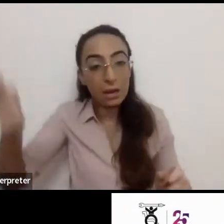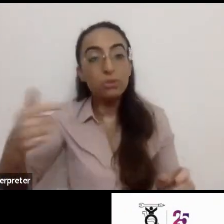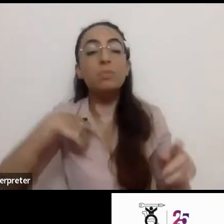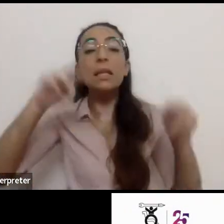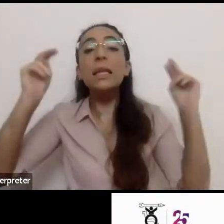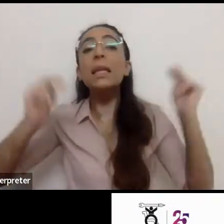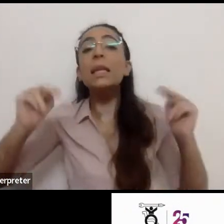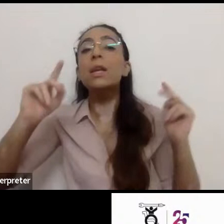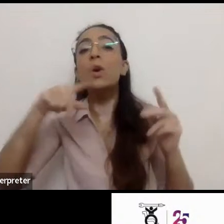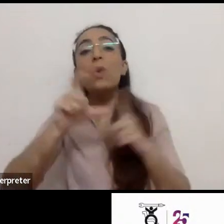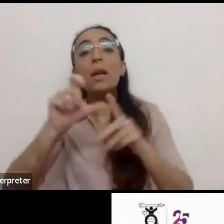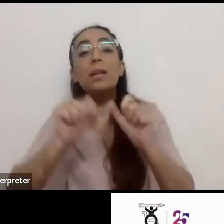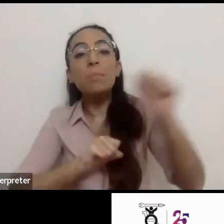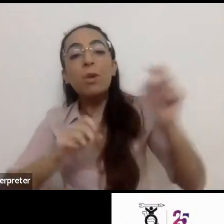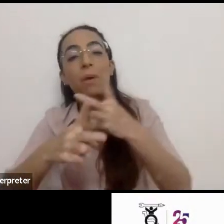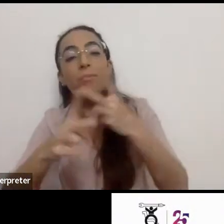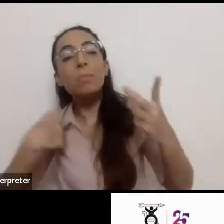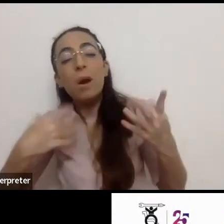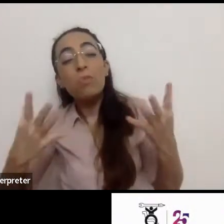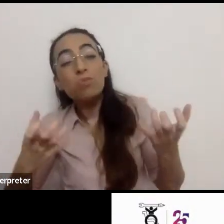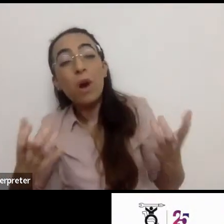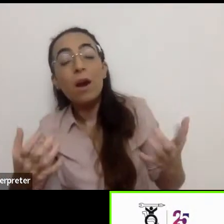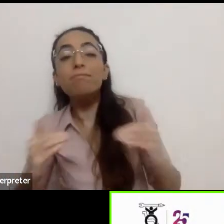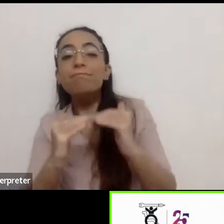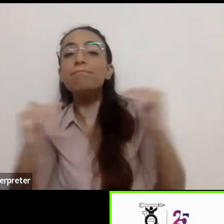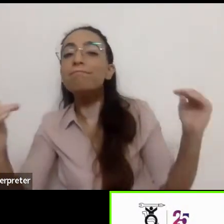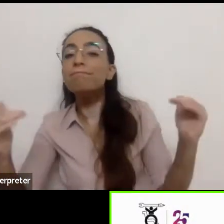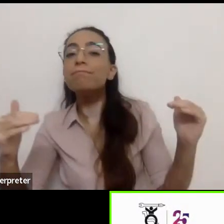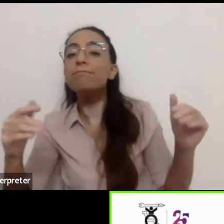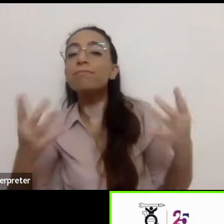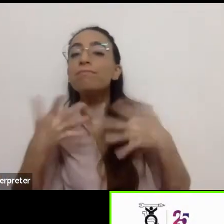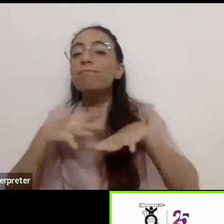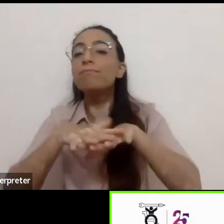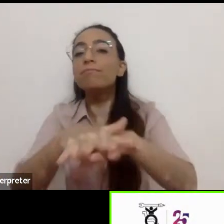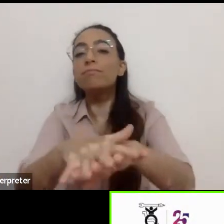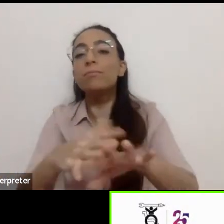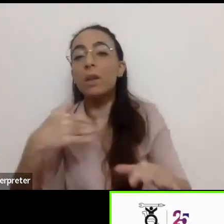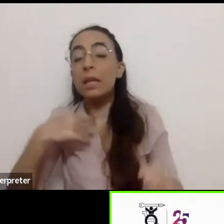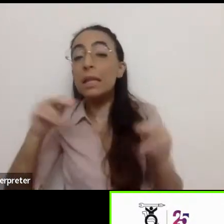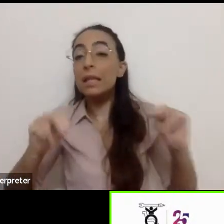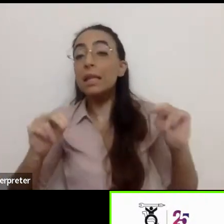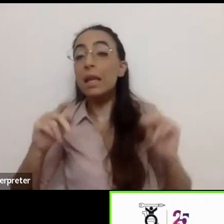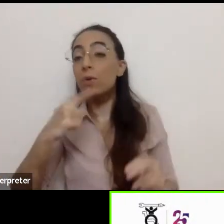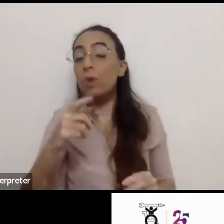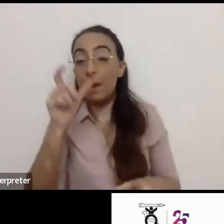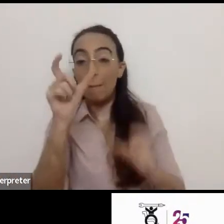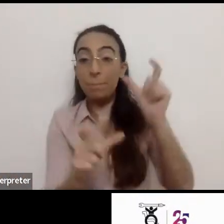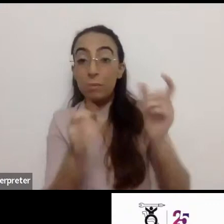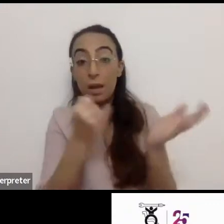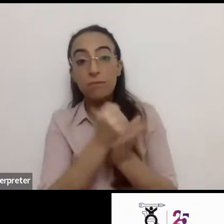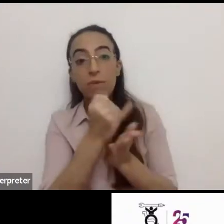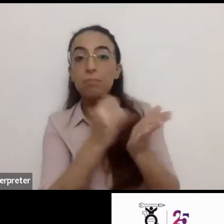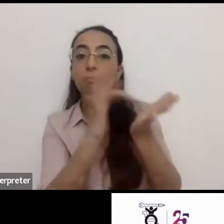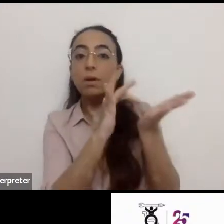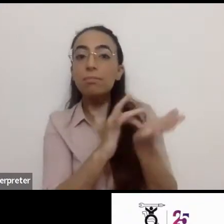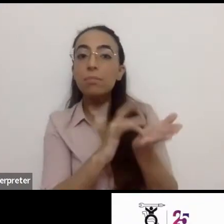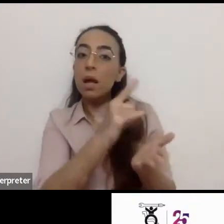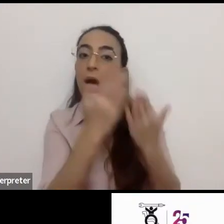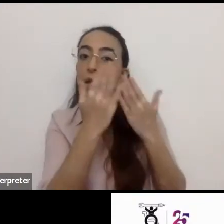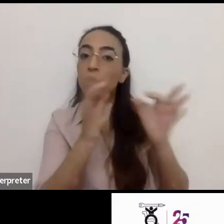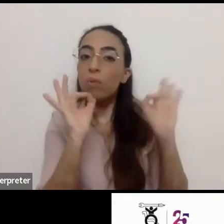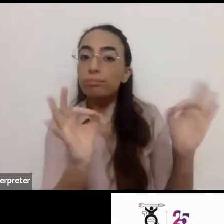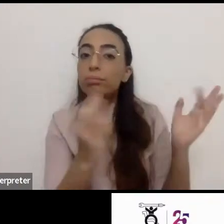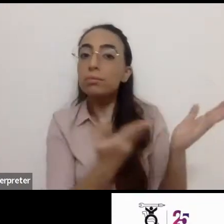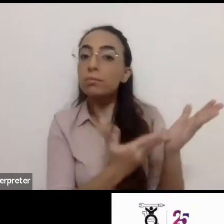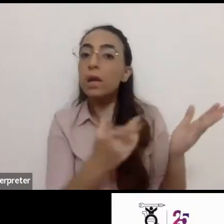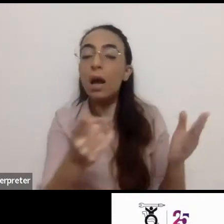that can then become more mainstreamized, right? As you said, you were very impressed that these people from rural parts of the country are actually quite